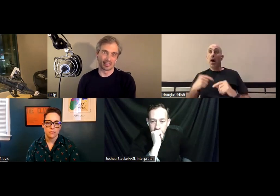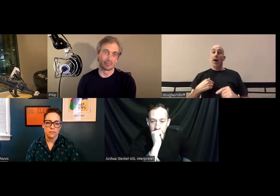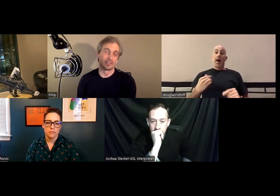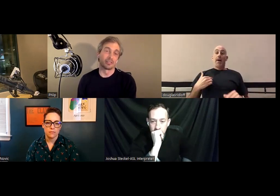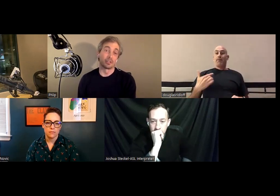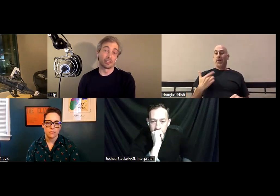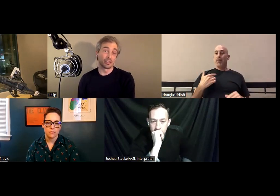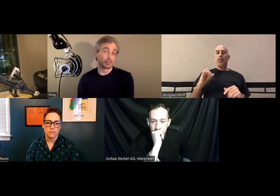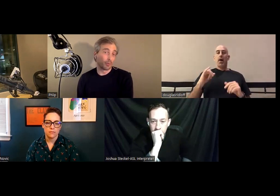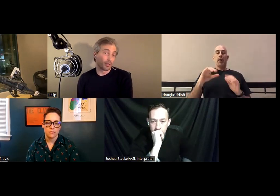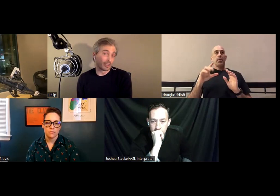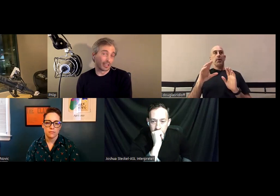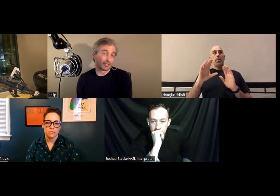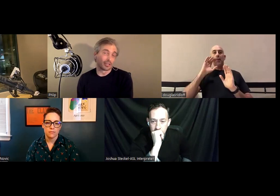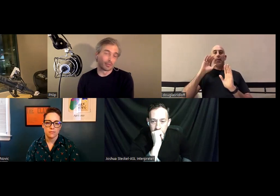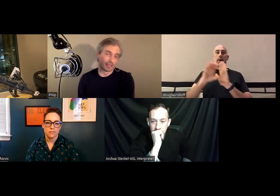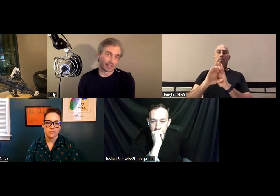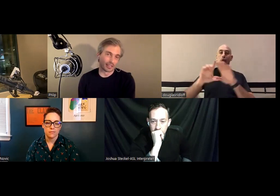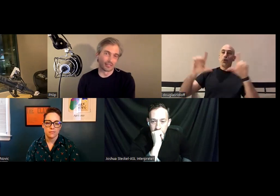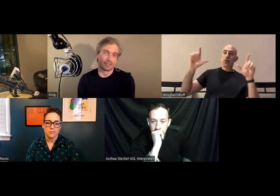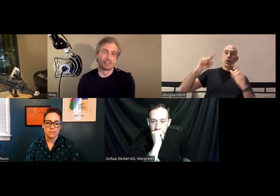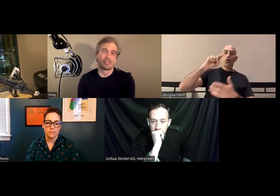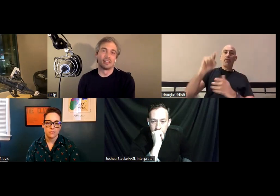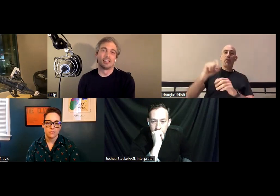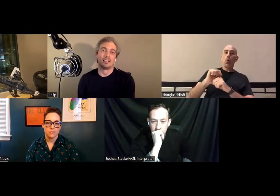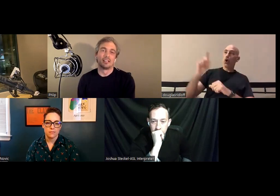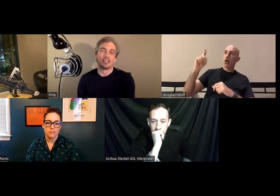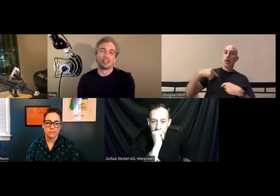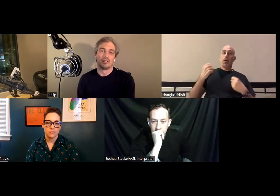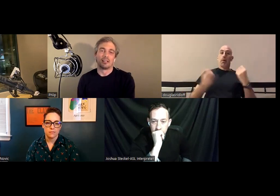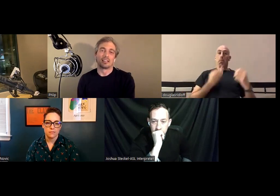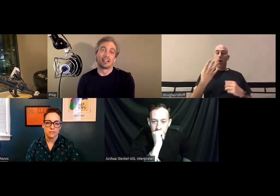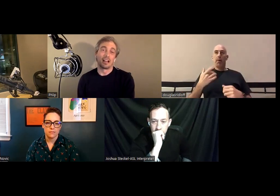do this thing, to build this bridge. Some were more successful, some were less successful.